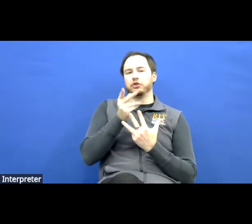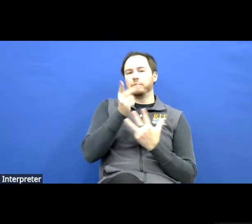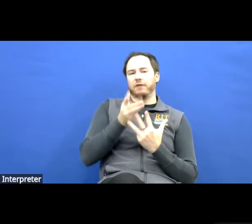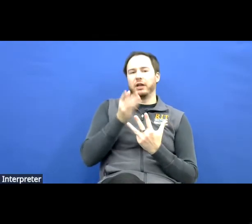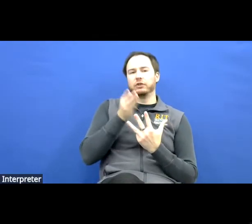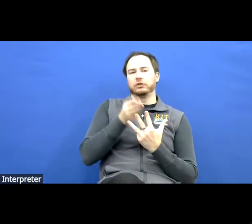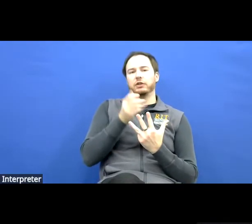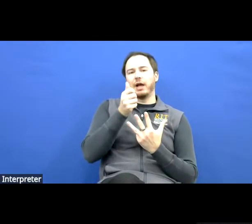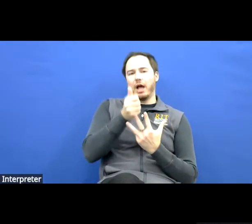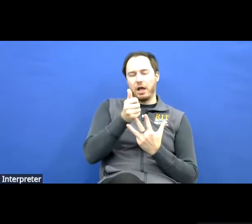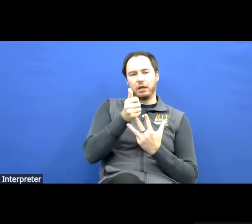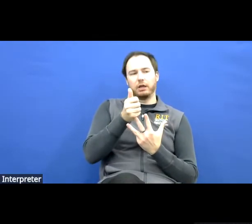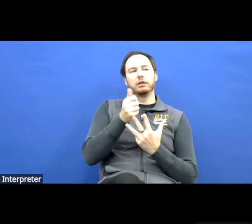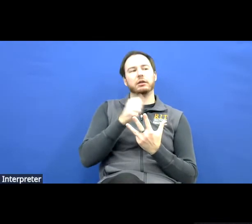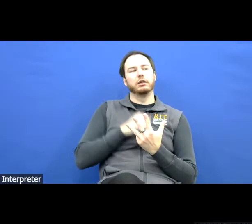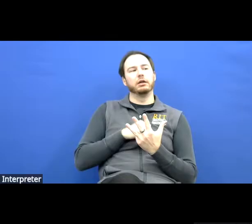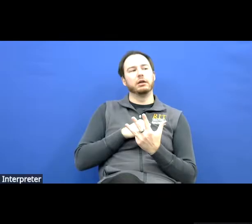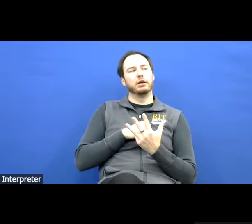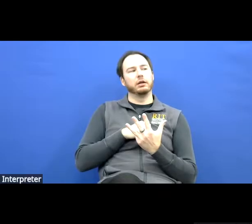Schultz. Aye.